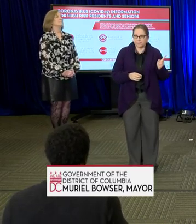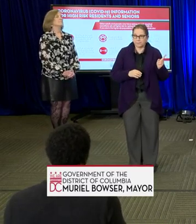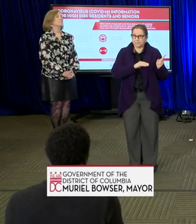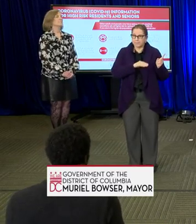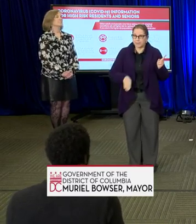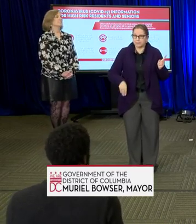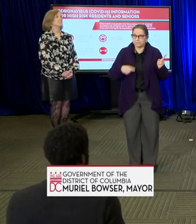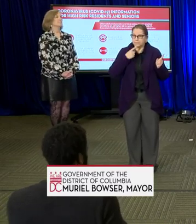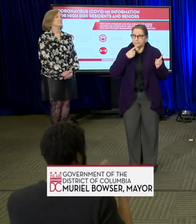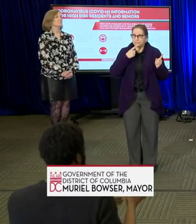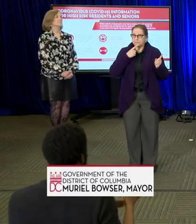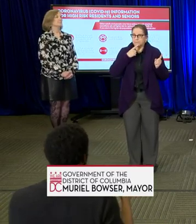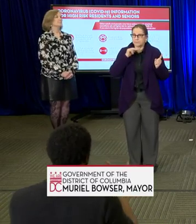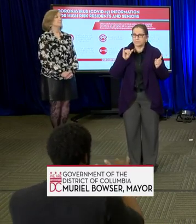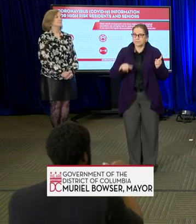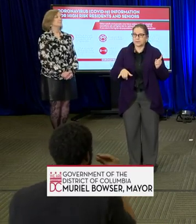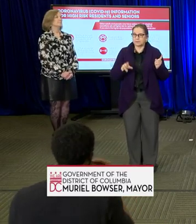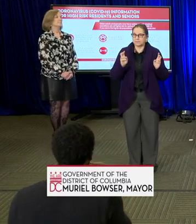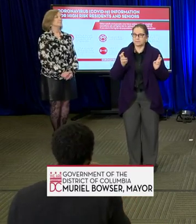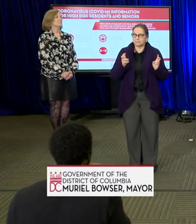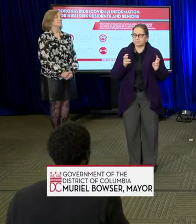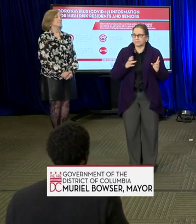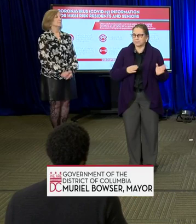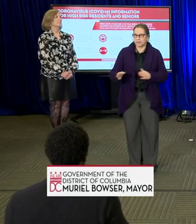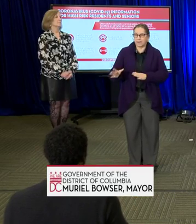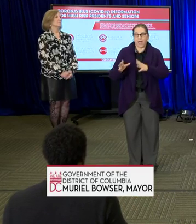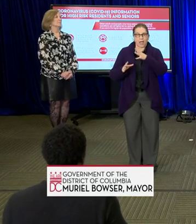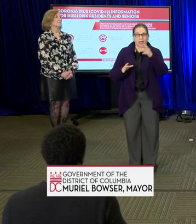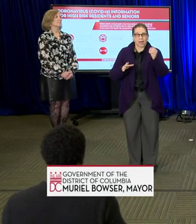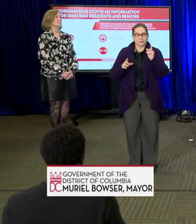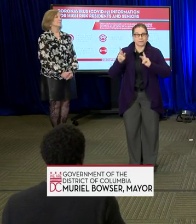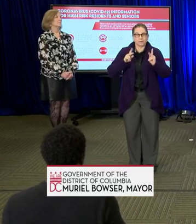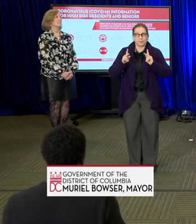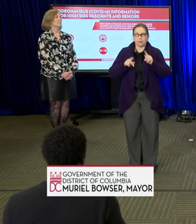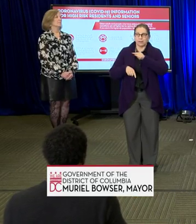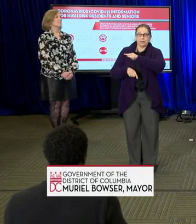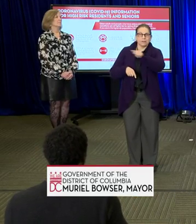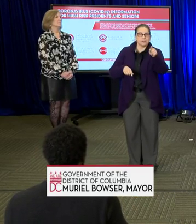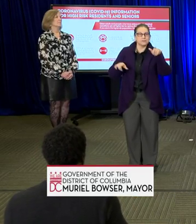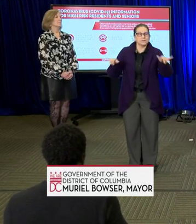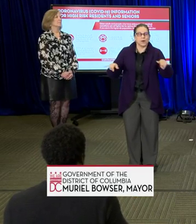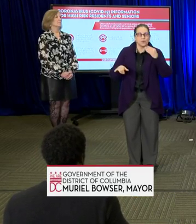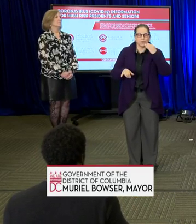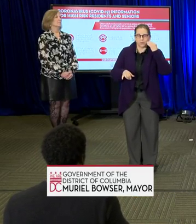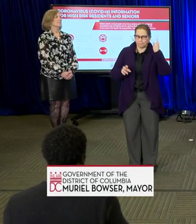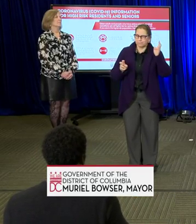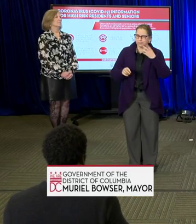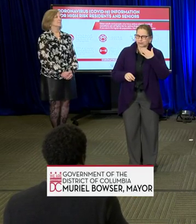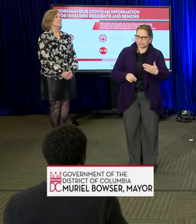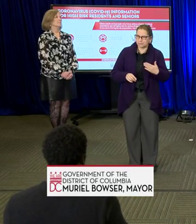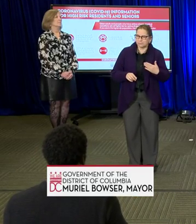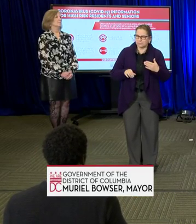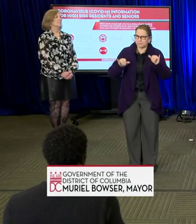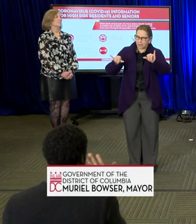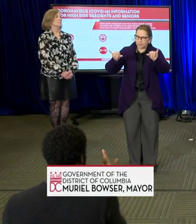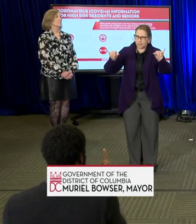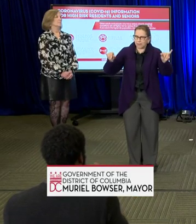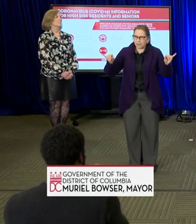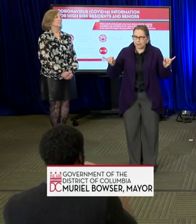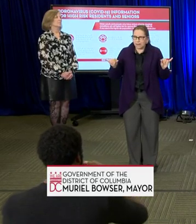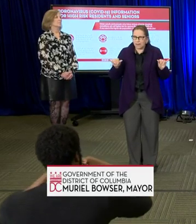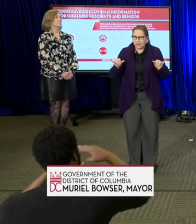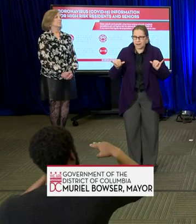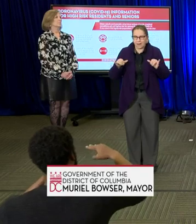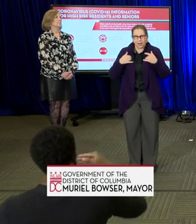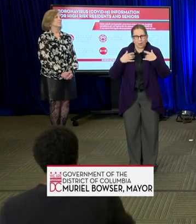and to stay at home if you don't need to be outside. And that's consistent with our efforts to flatten the curve.